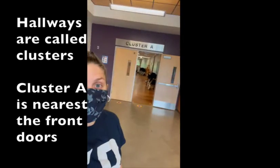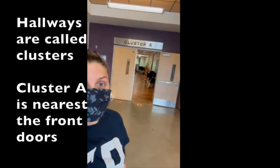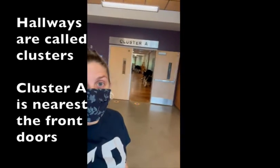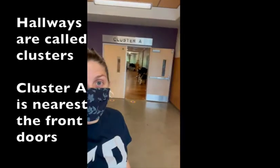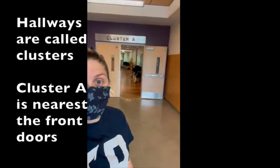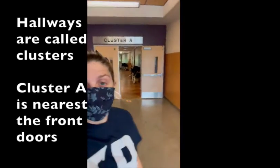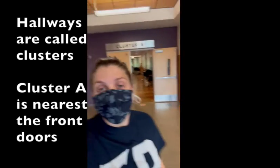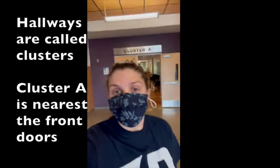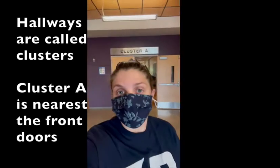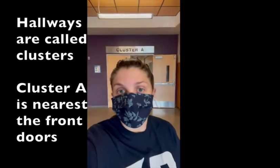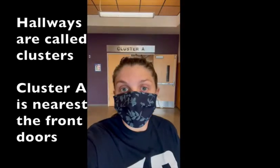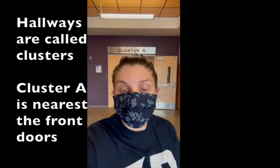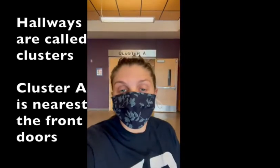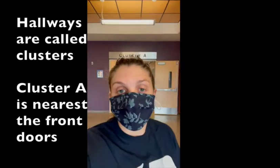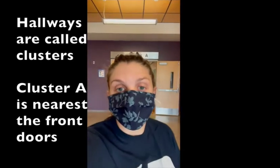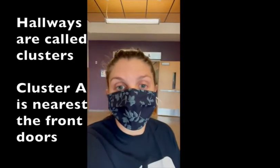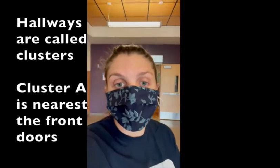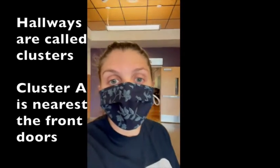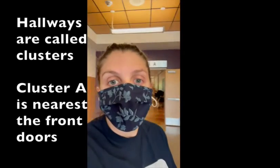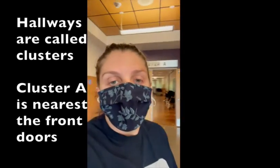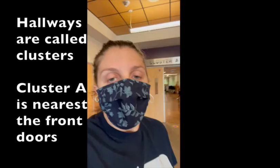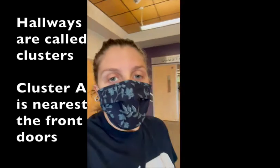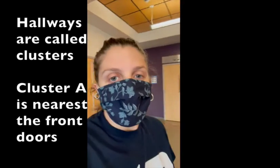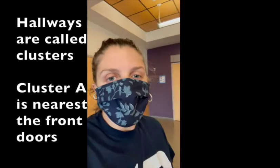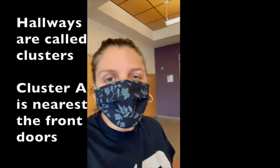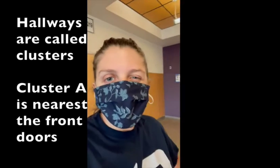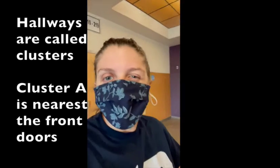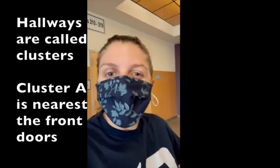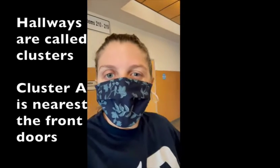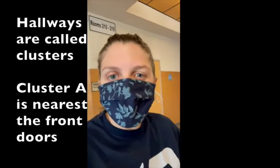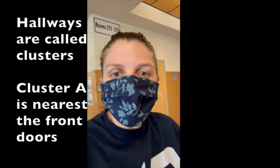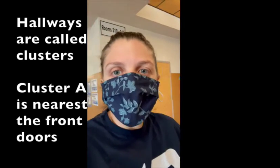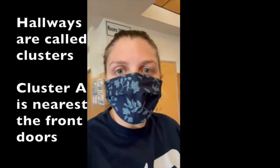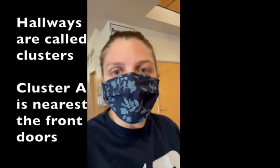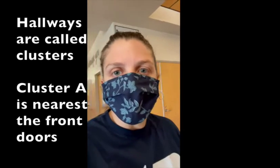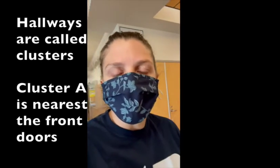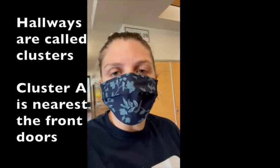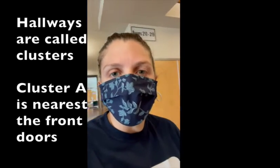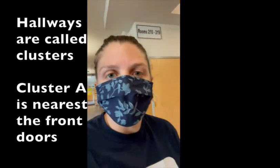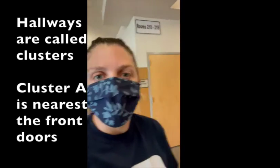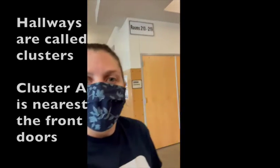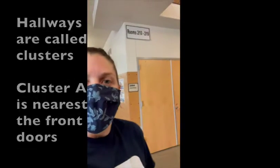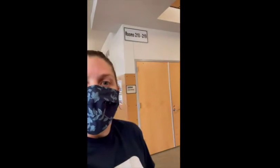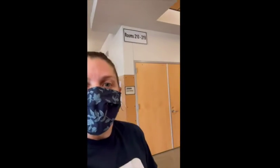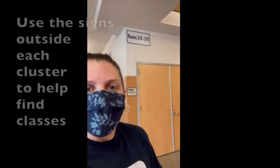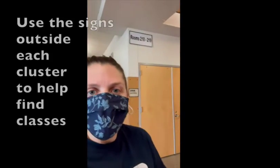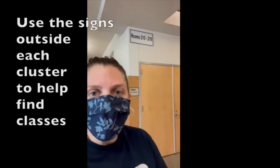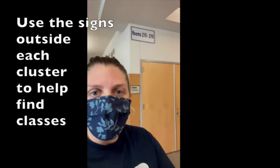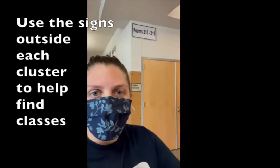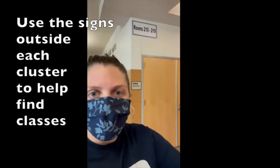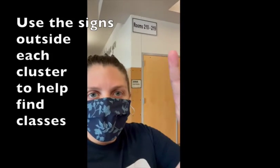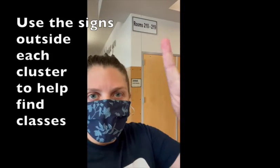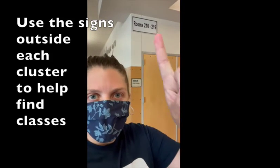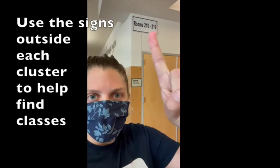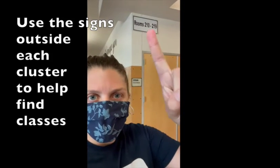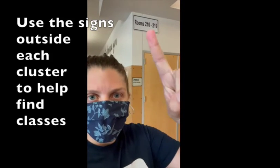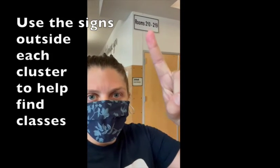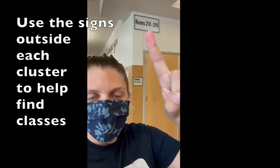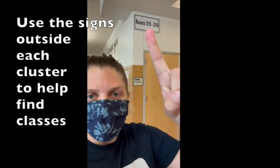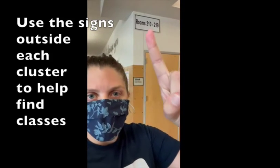A, cluster B, cluster C, and those are like the wings of the school. We also have on